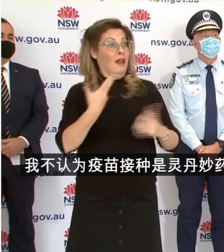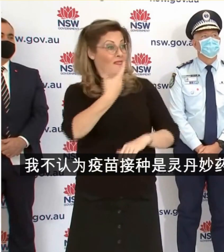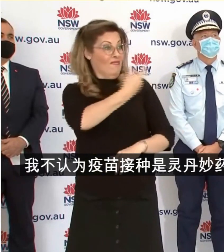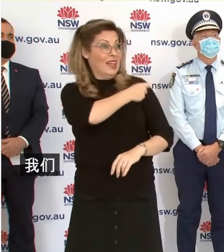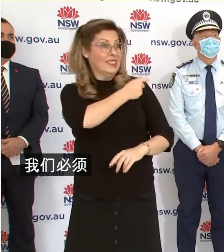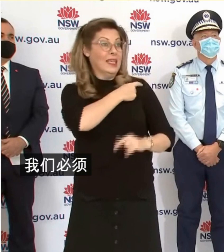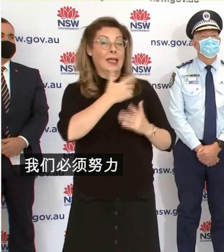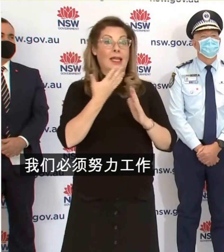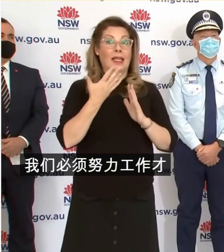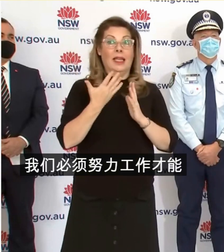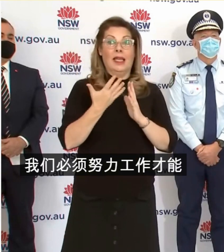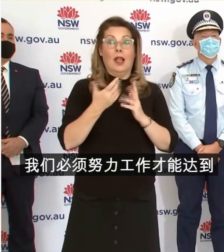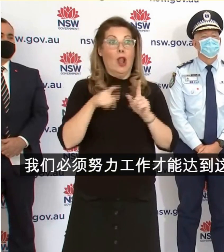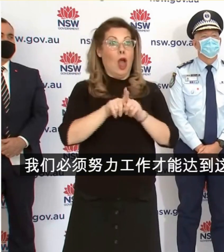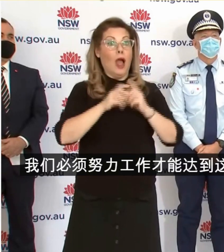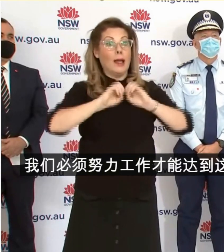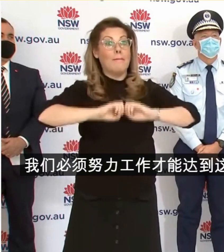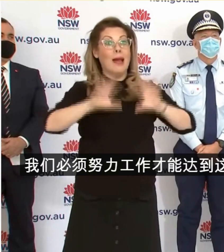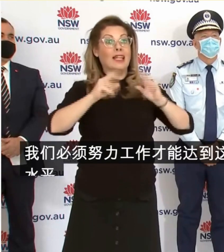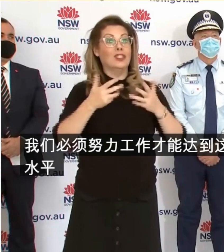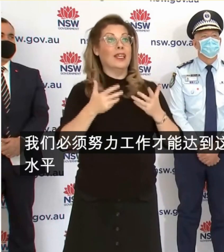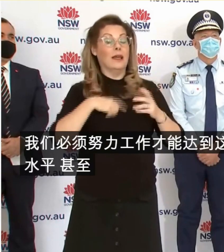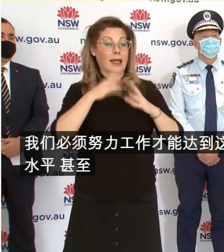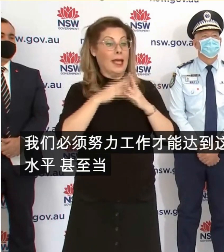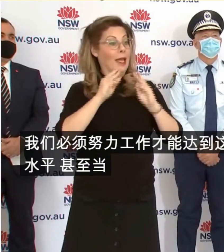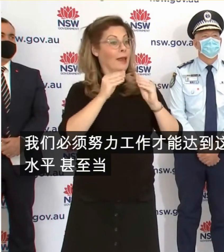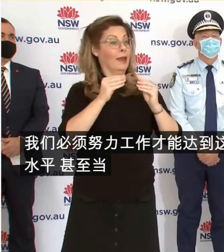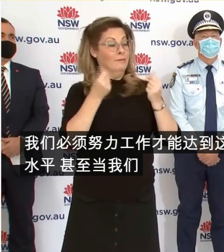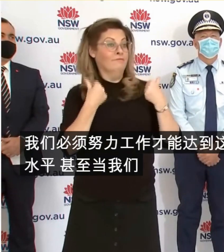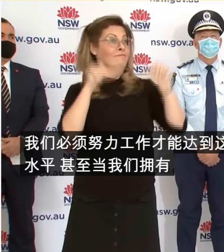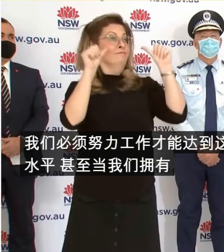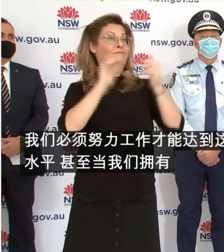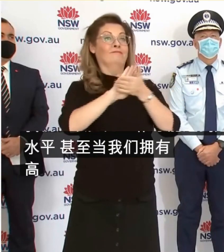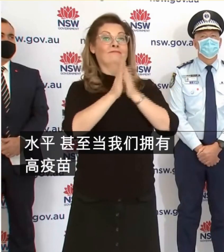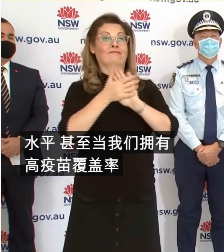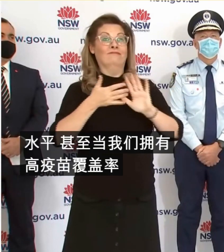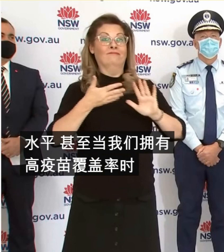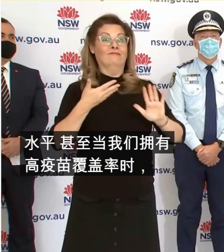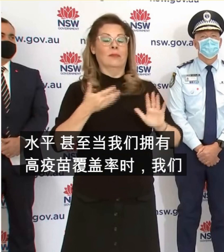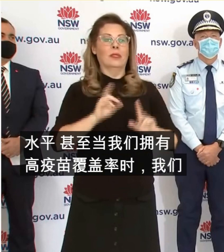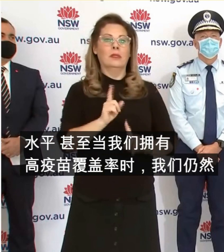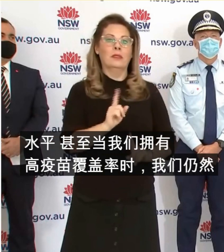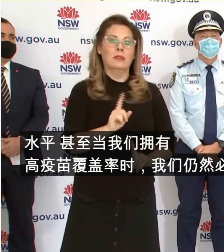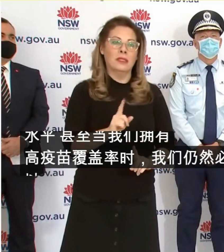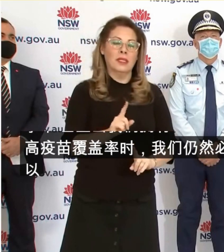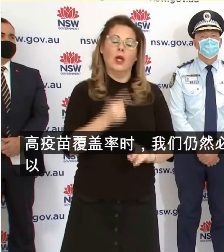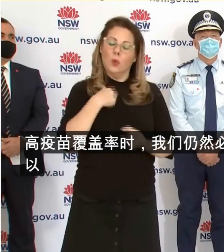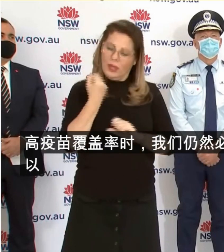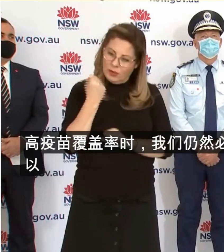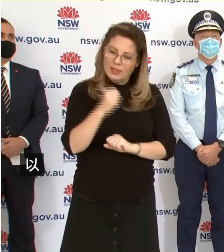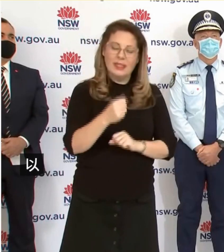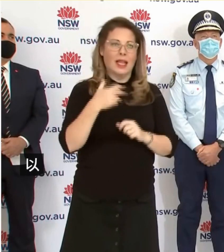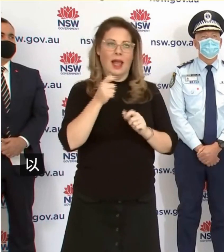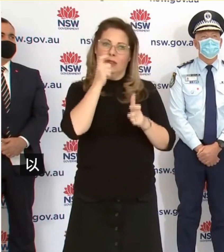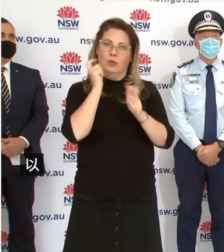bullet. We have to work hard to get those levels up. And even when we have those high vaccine coverage, we will still have